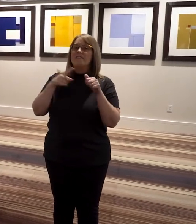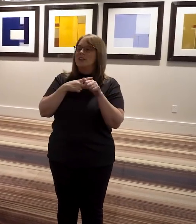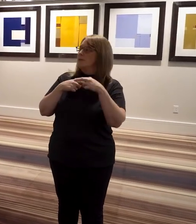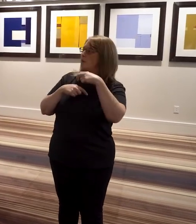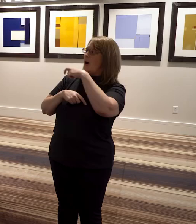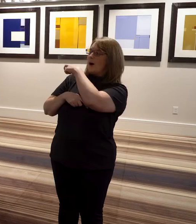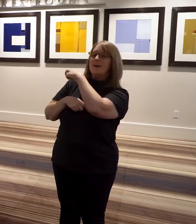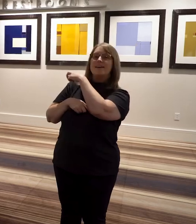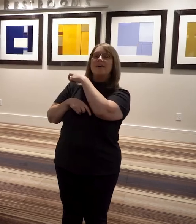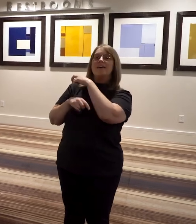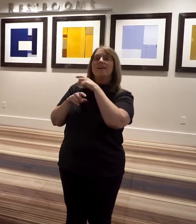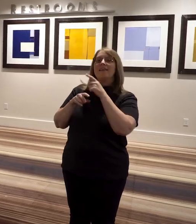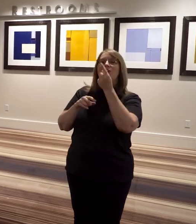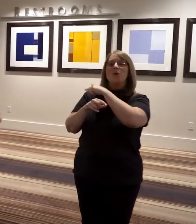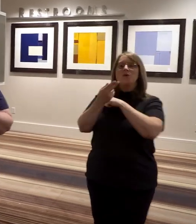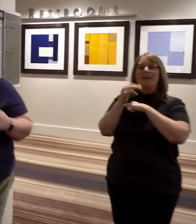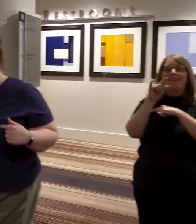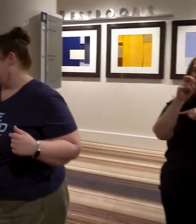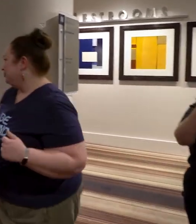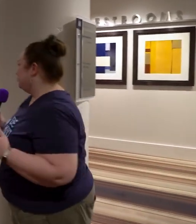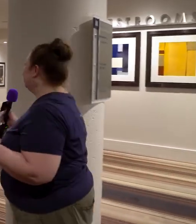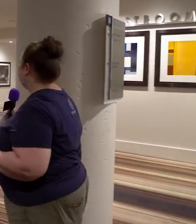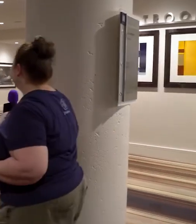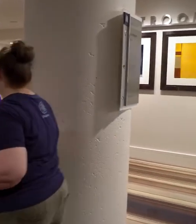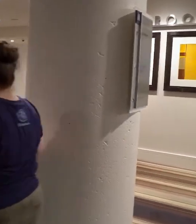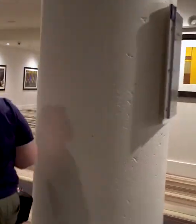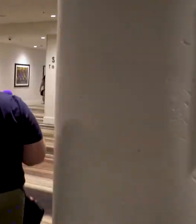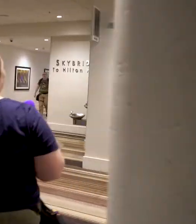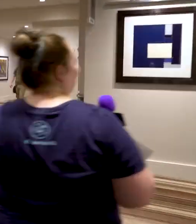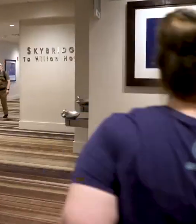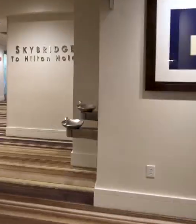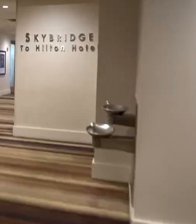right behind me over to the Hilton. Let's go.